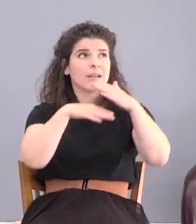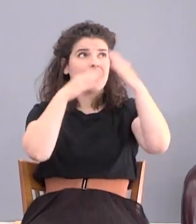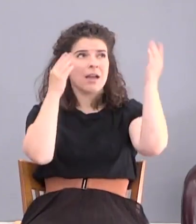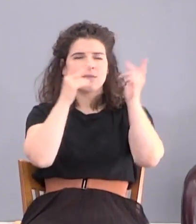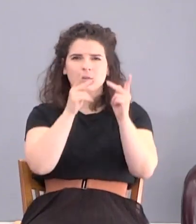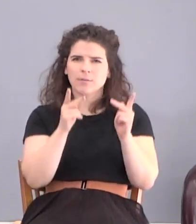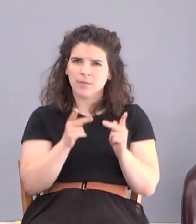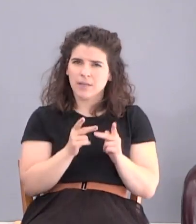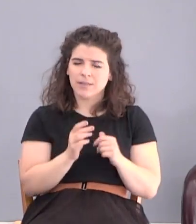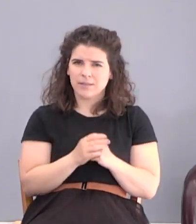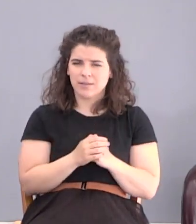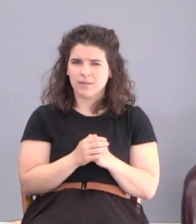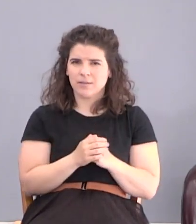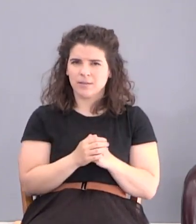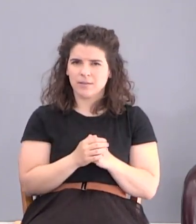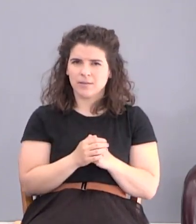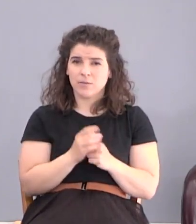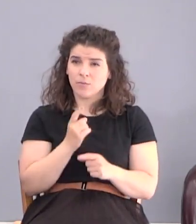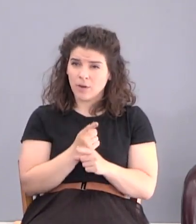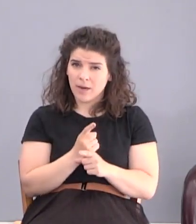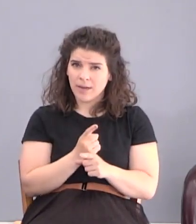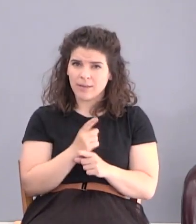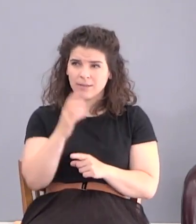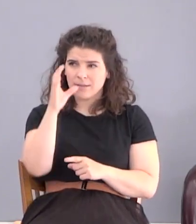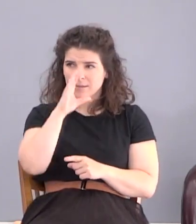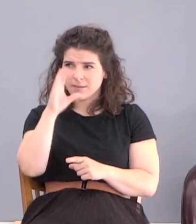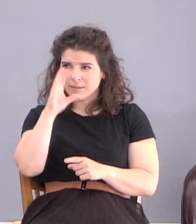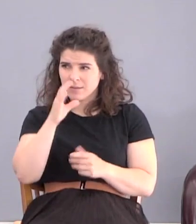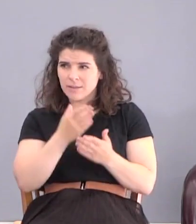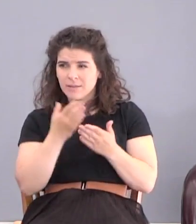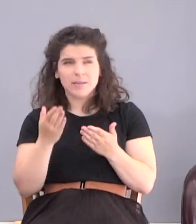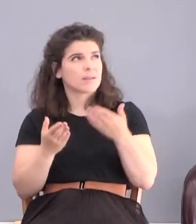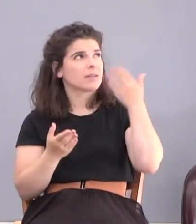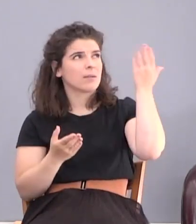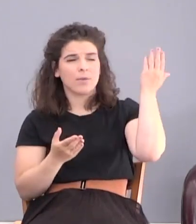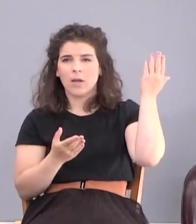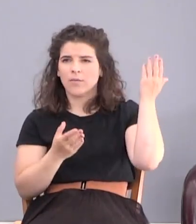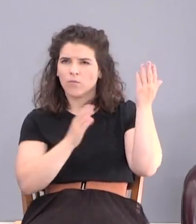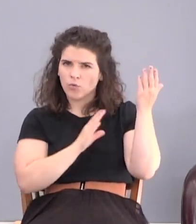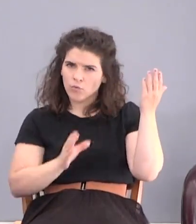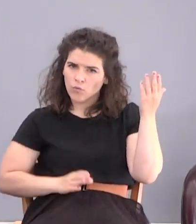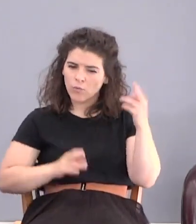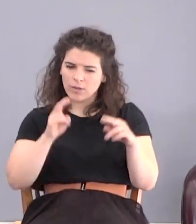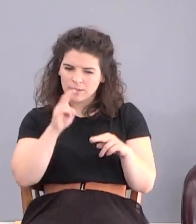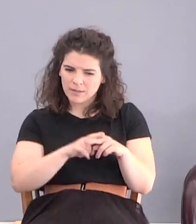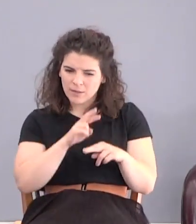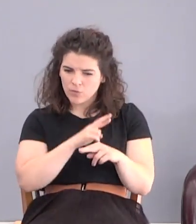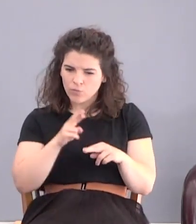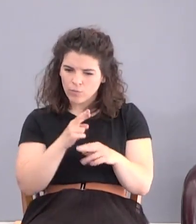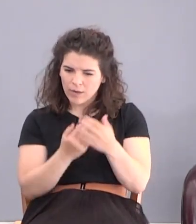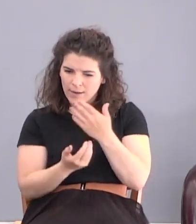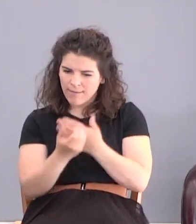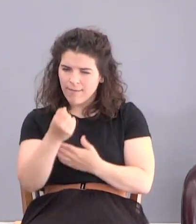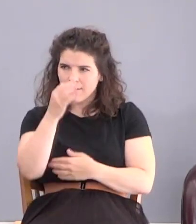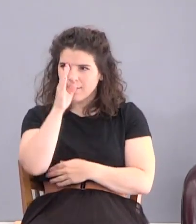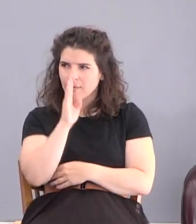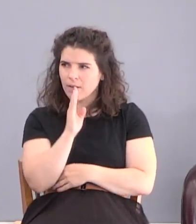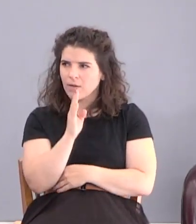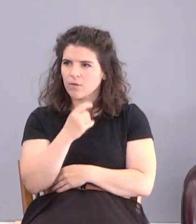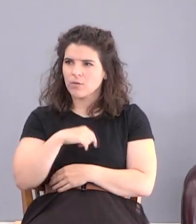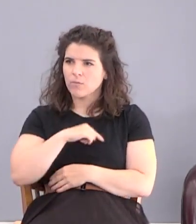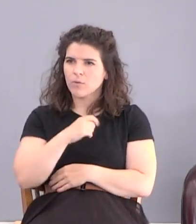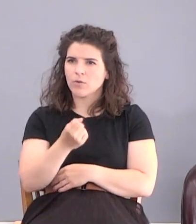places. Right? Seek those things which are above, where Christ sitteth on the right hand of God. So we understand